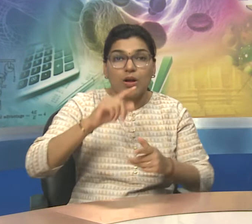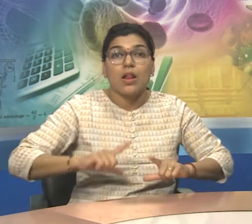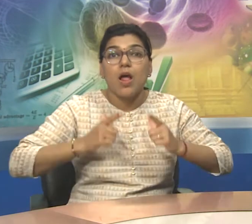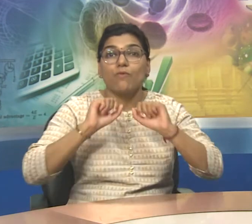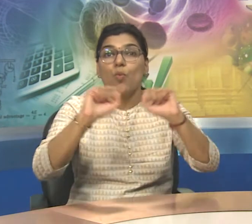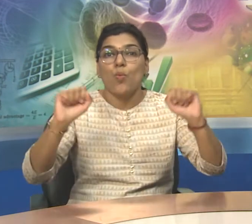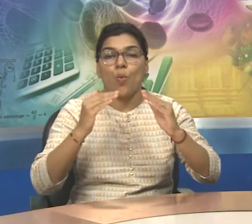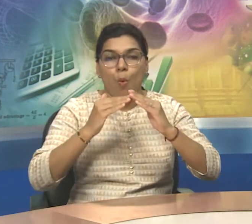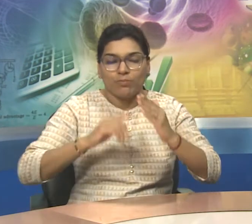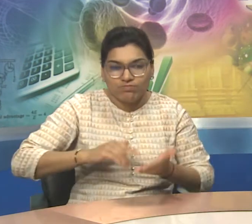Citizens.